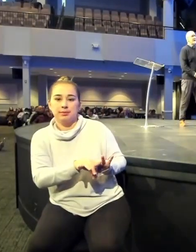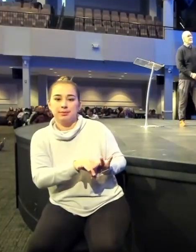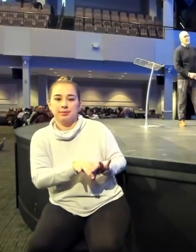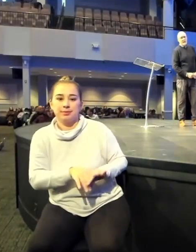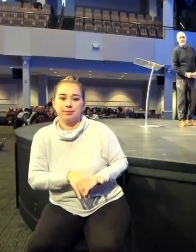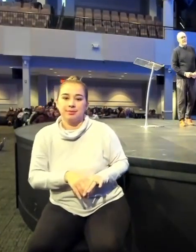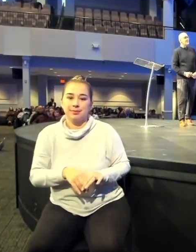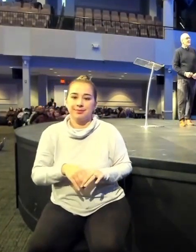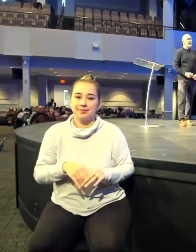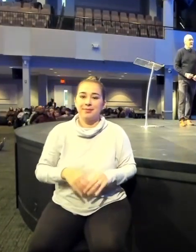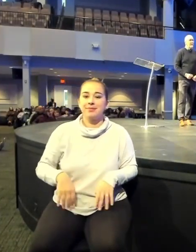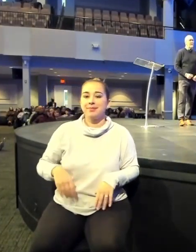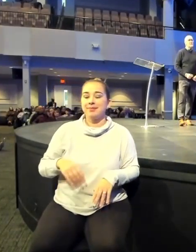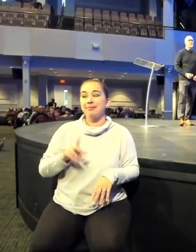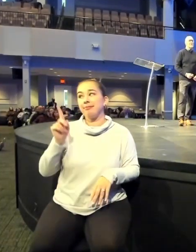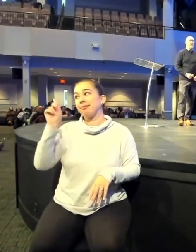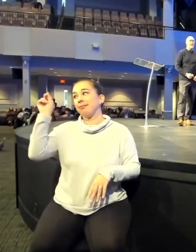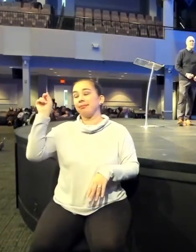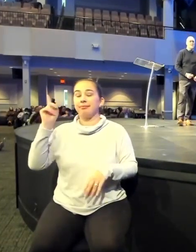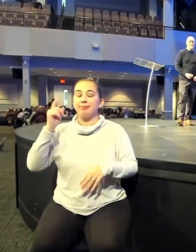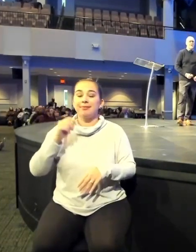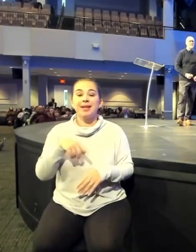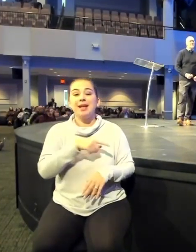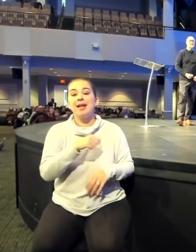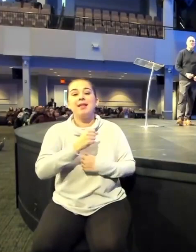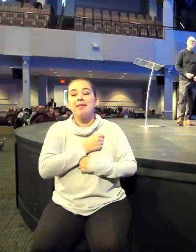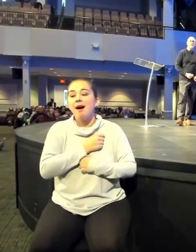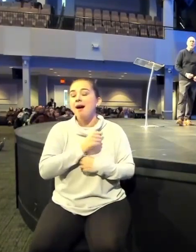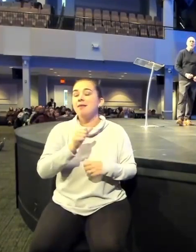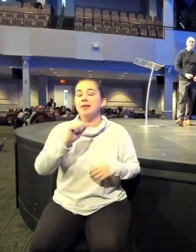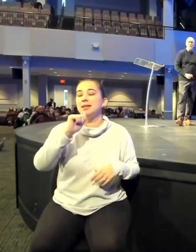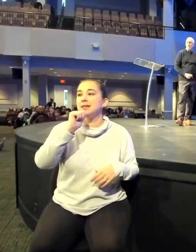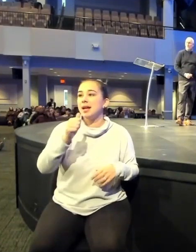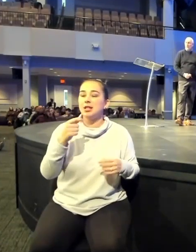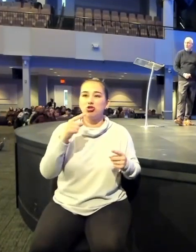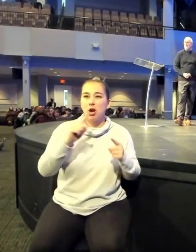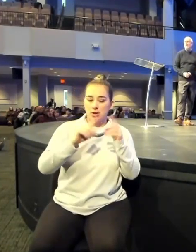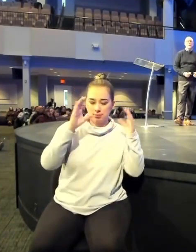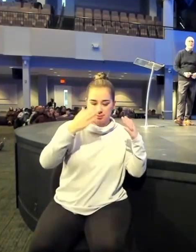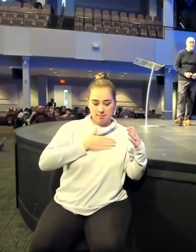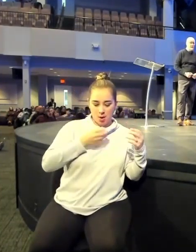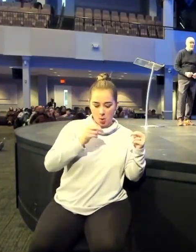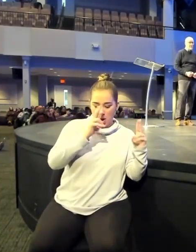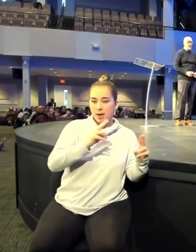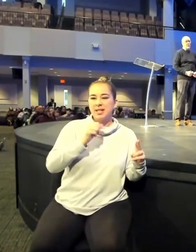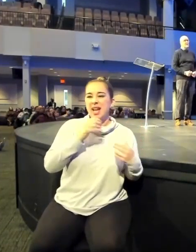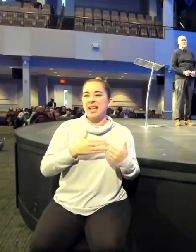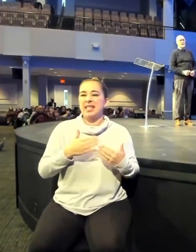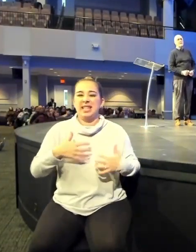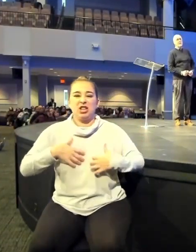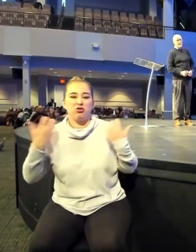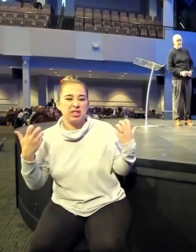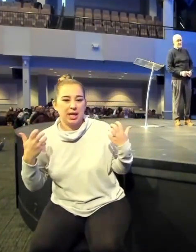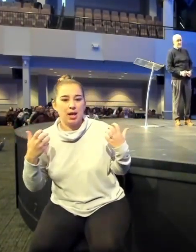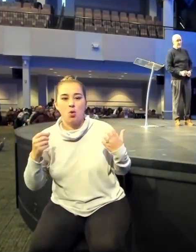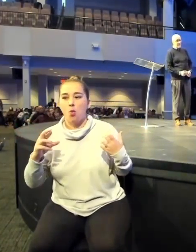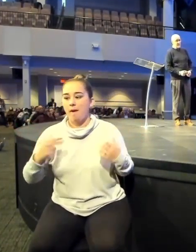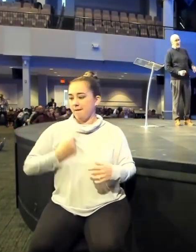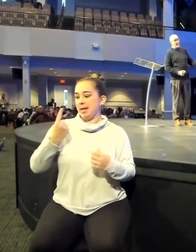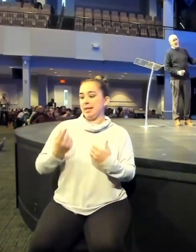Love does not traffic in shame and disrespect nor selfishly seek its own honor. Love is not easily irritated or quick to take